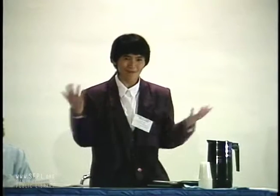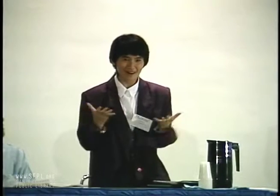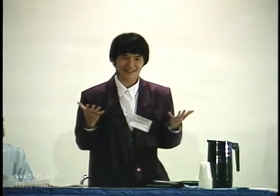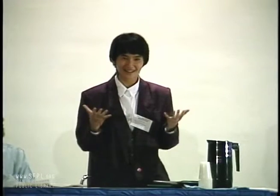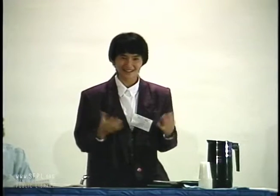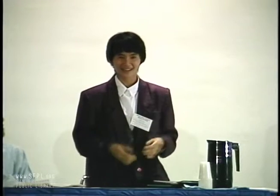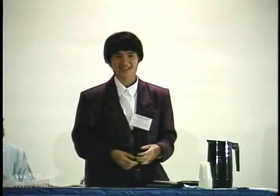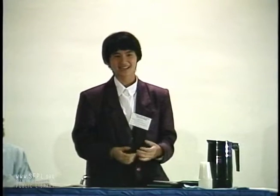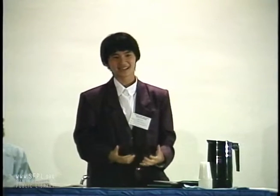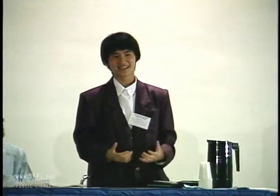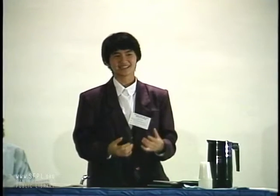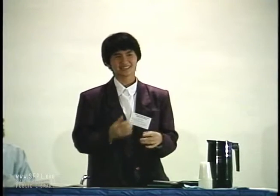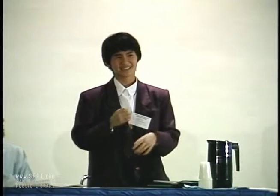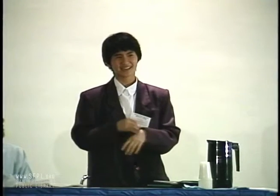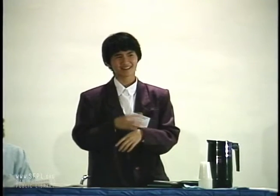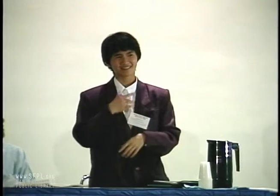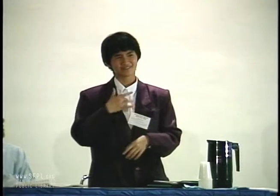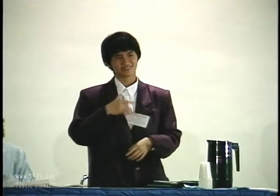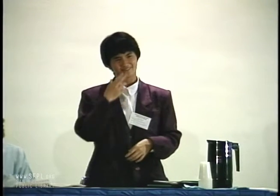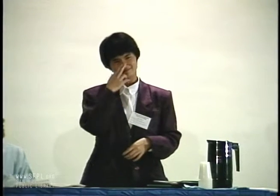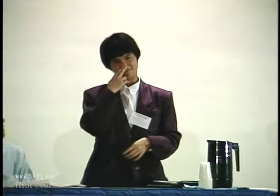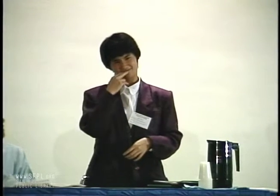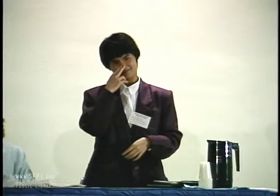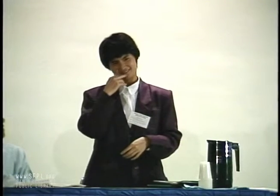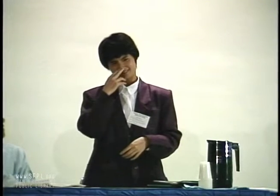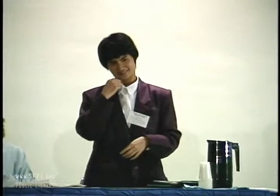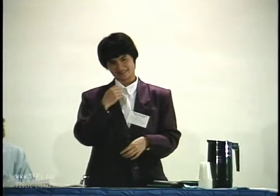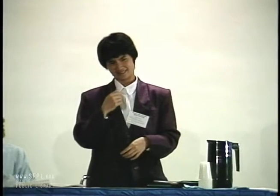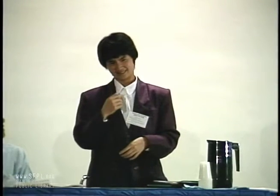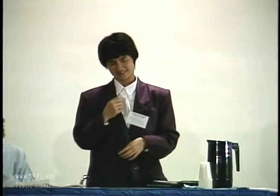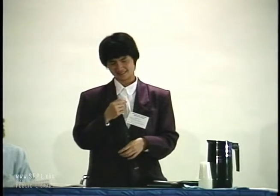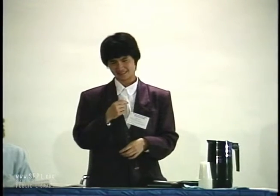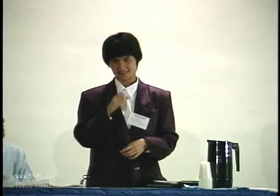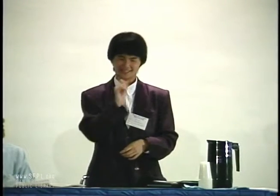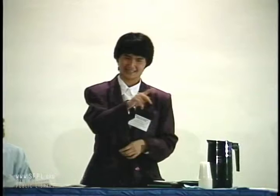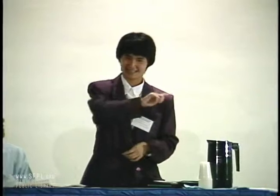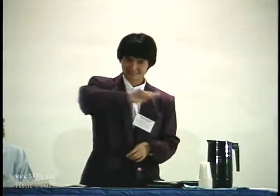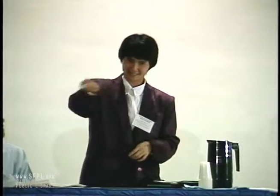did you know, is your daughter deaf or what? And my mother sort of felt funny